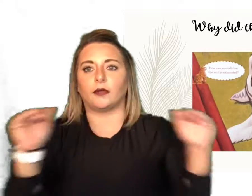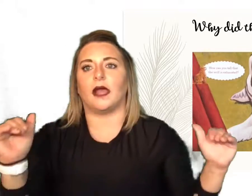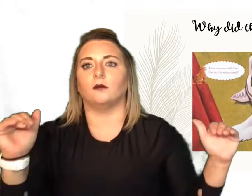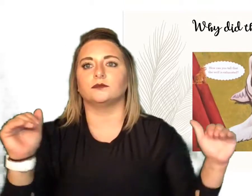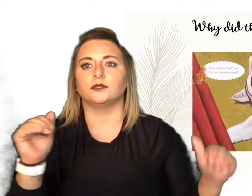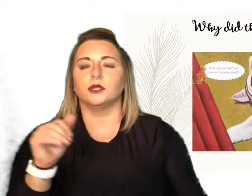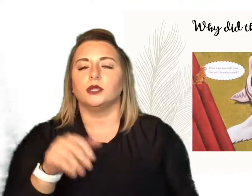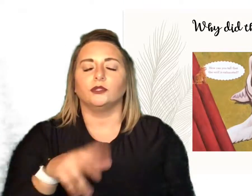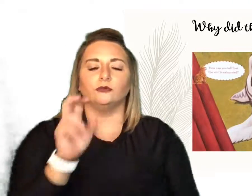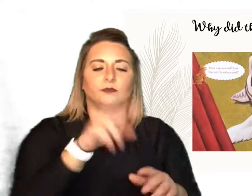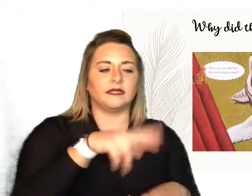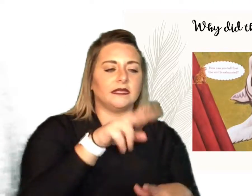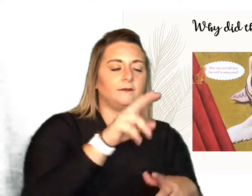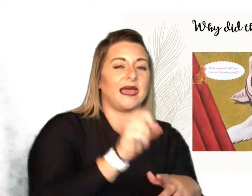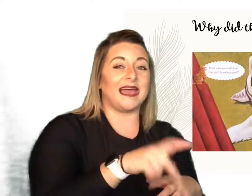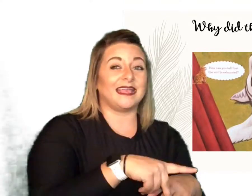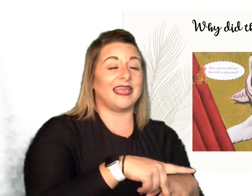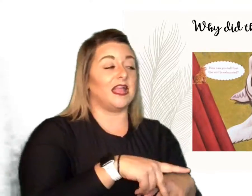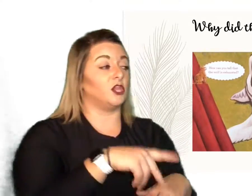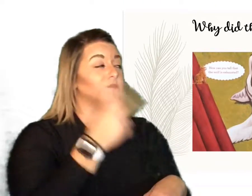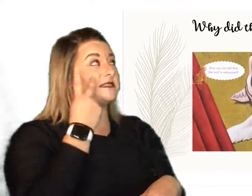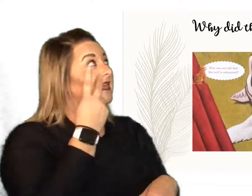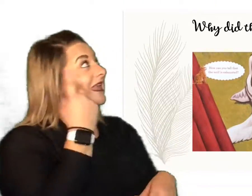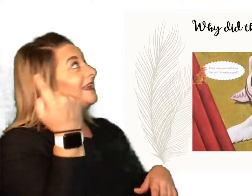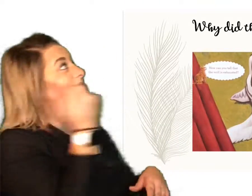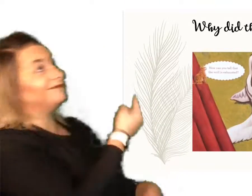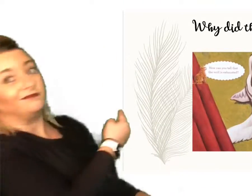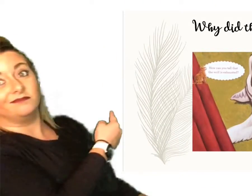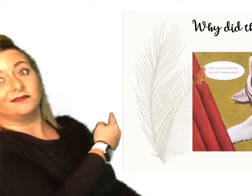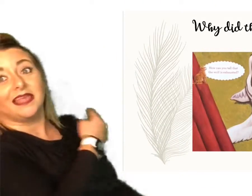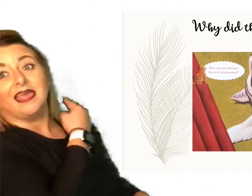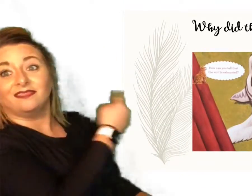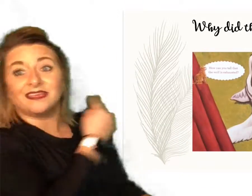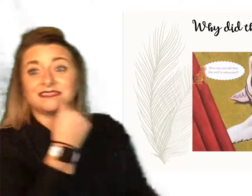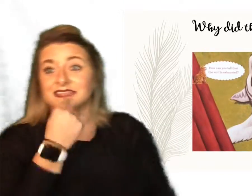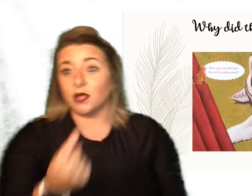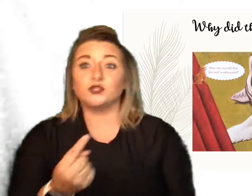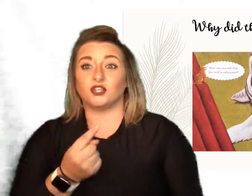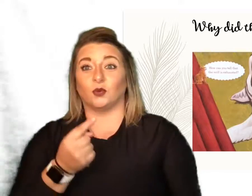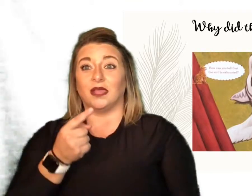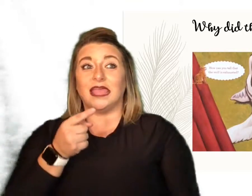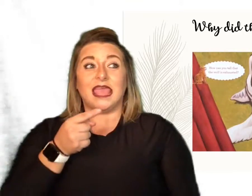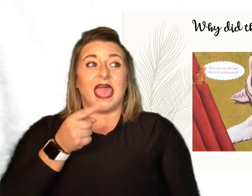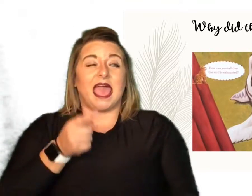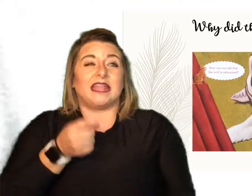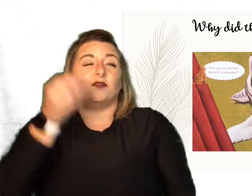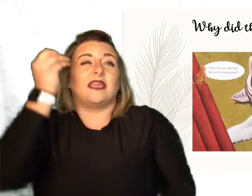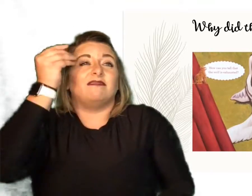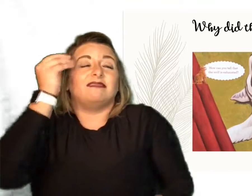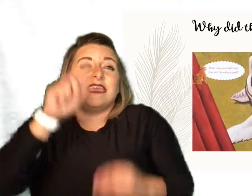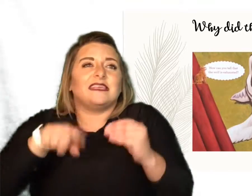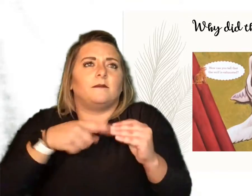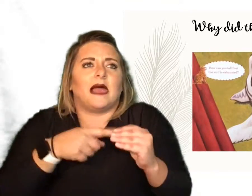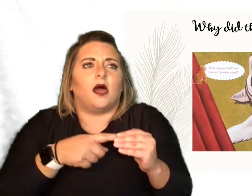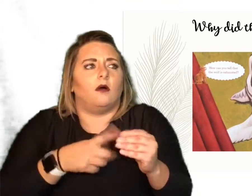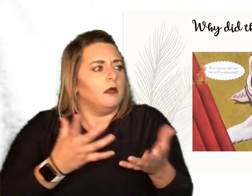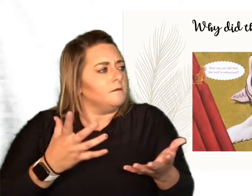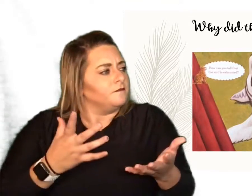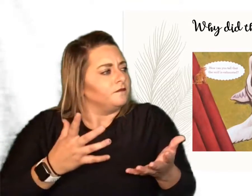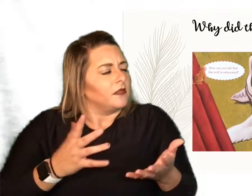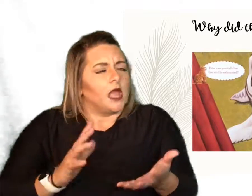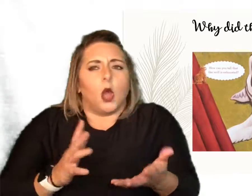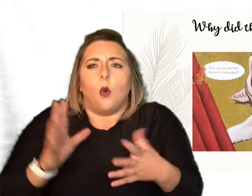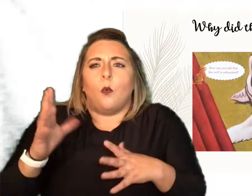on the ground, you read back and you see this tells you. And you can think